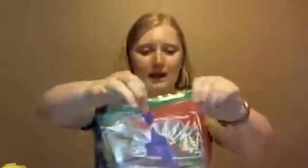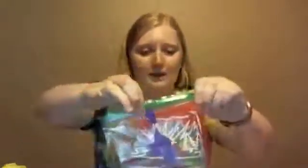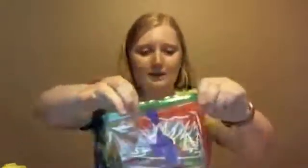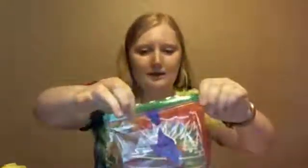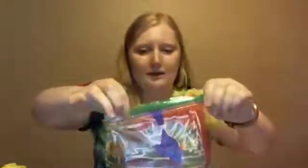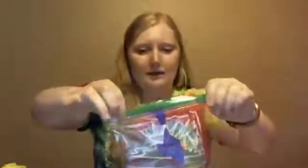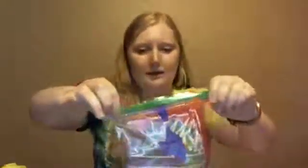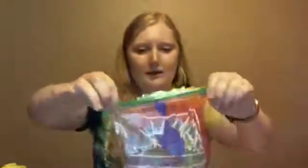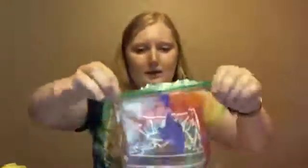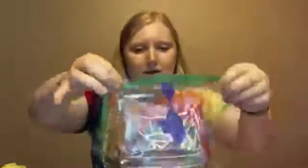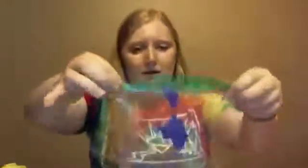less.